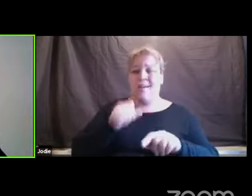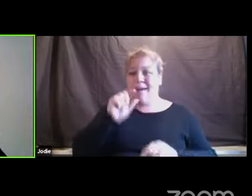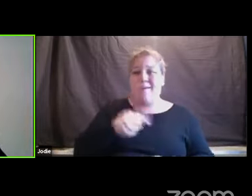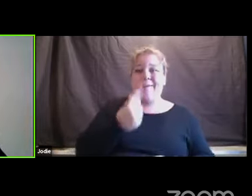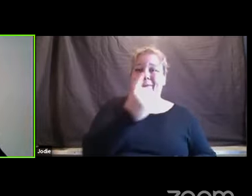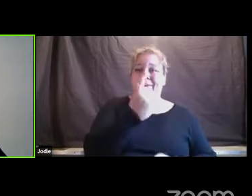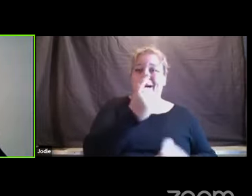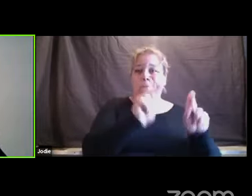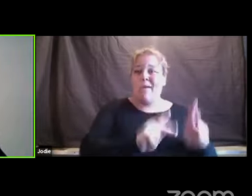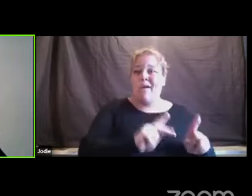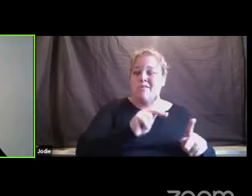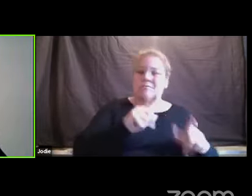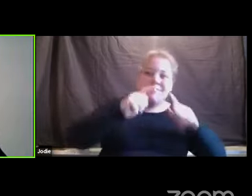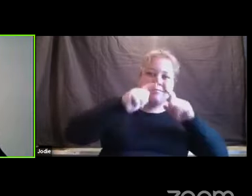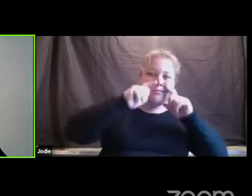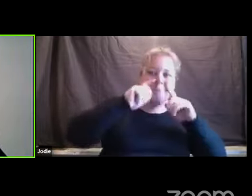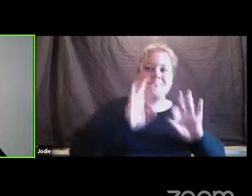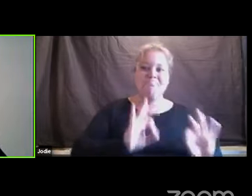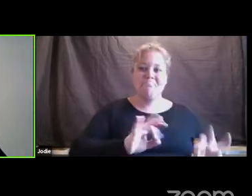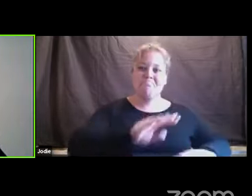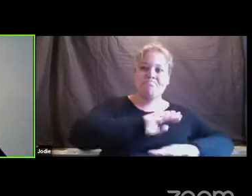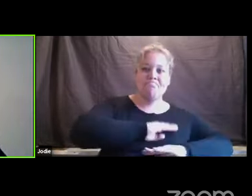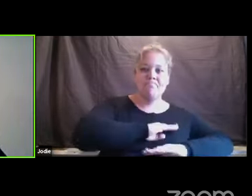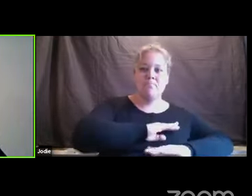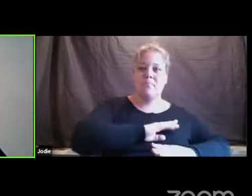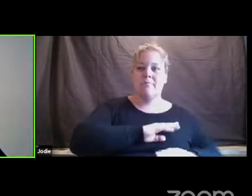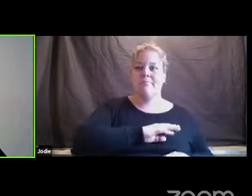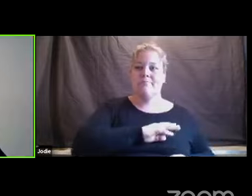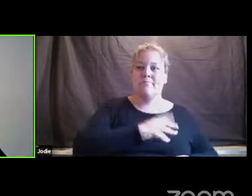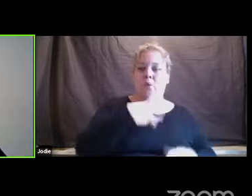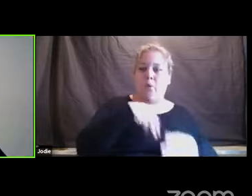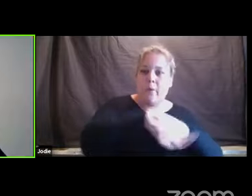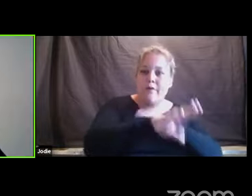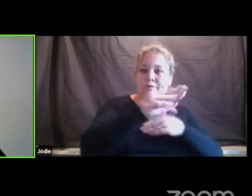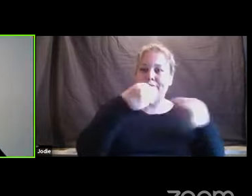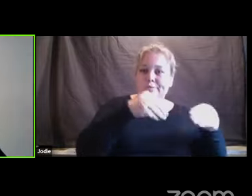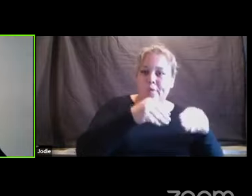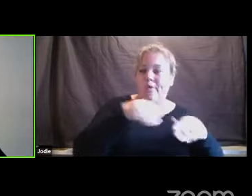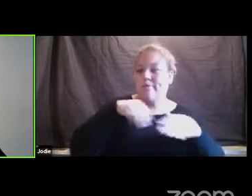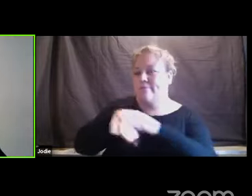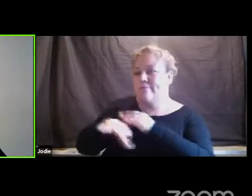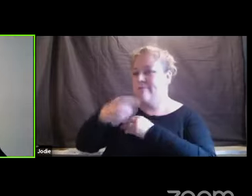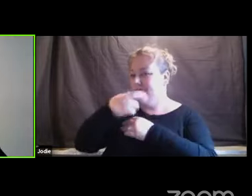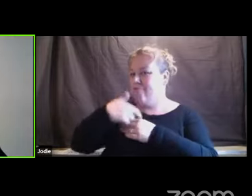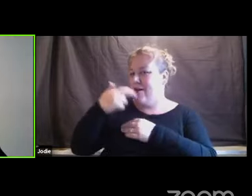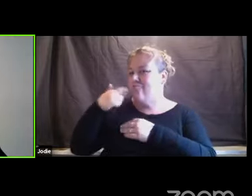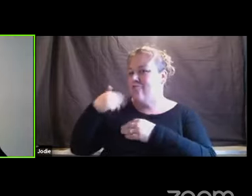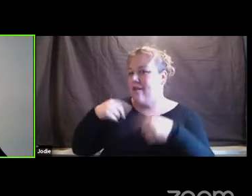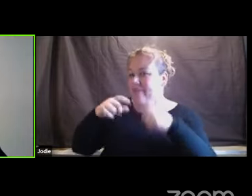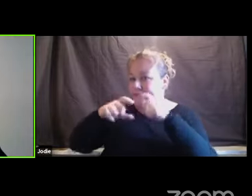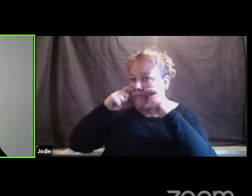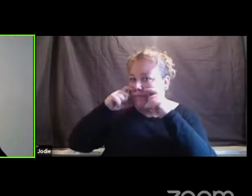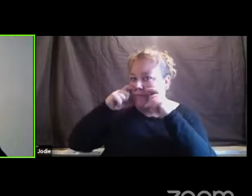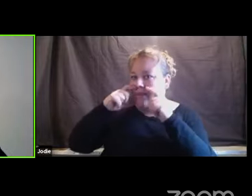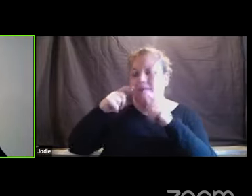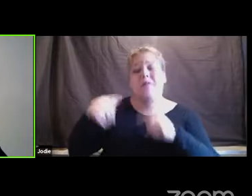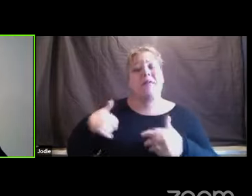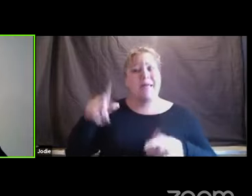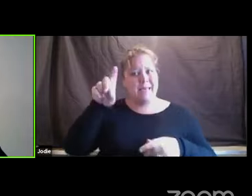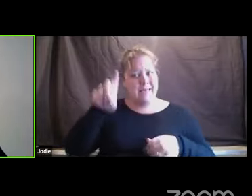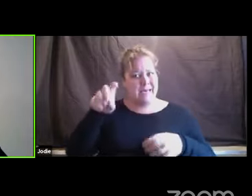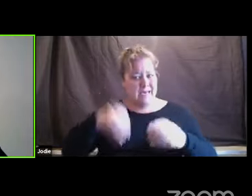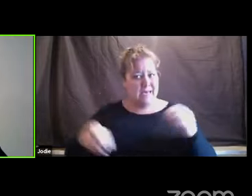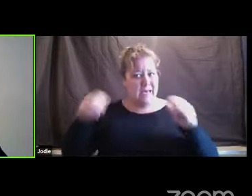one individual wearing their mask into a facility or a restaurant or a gas station where very few